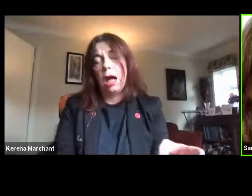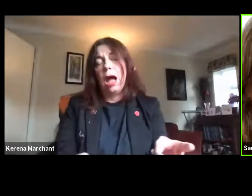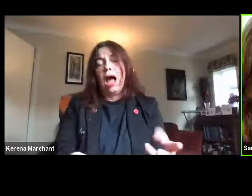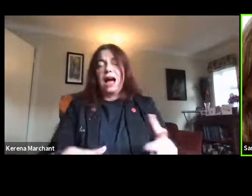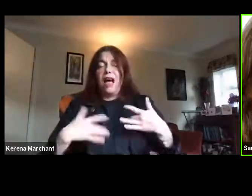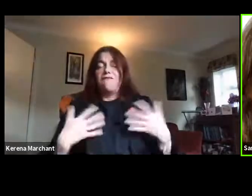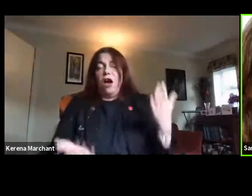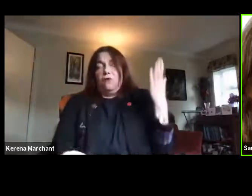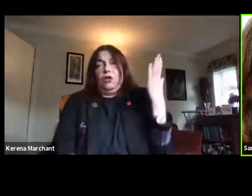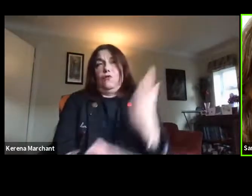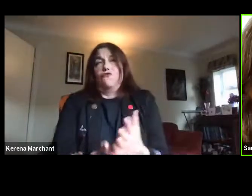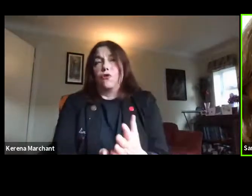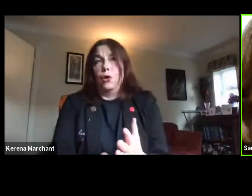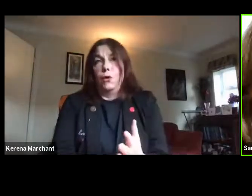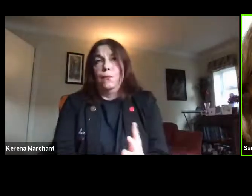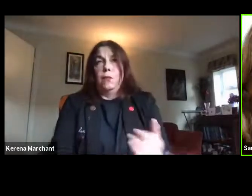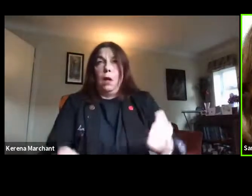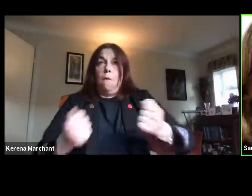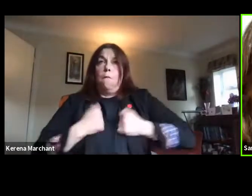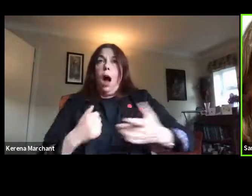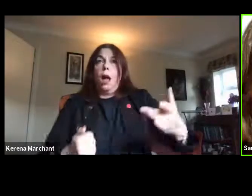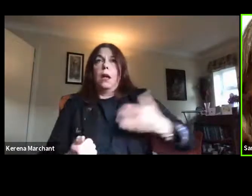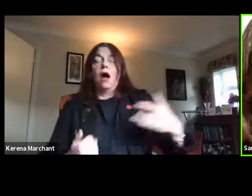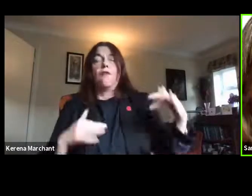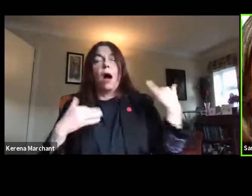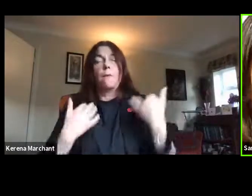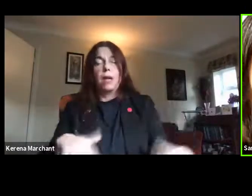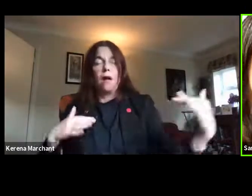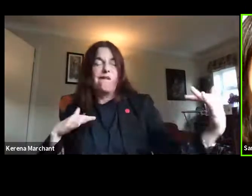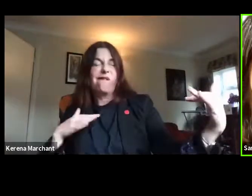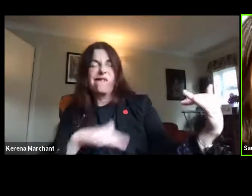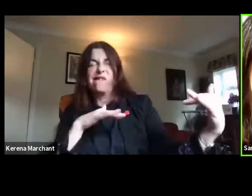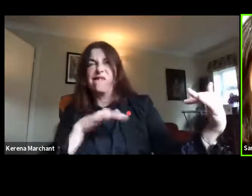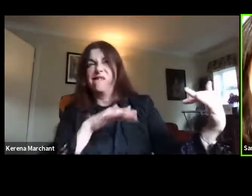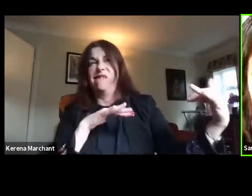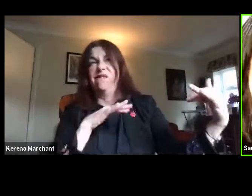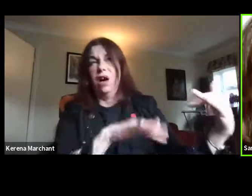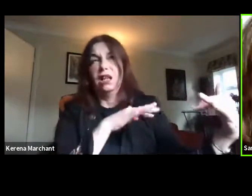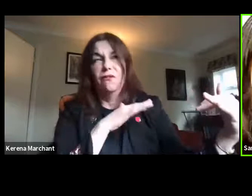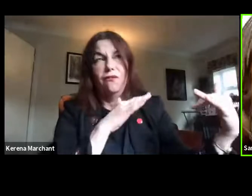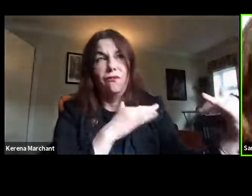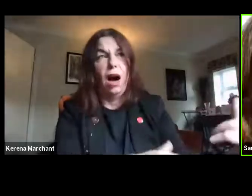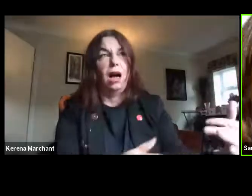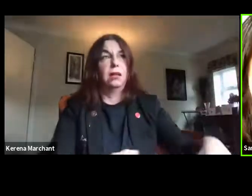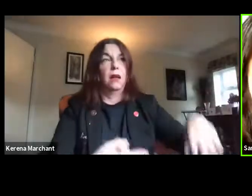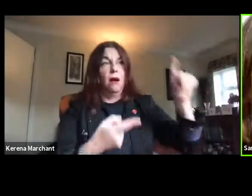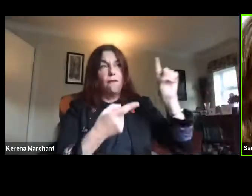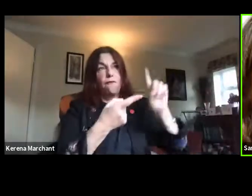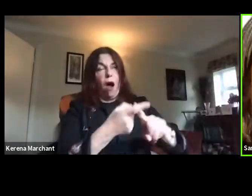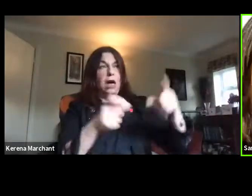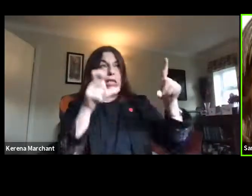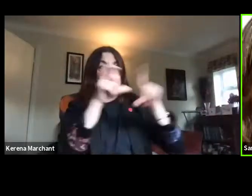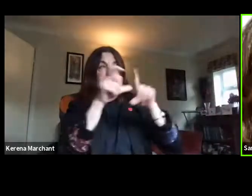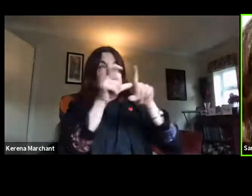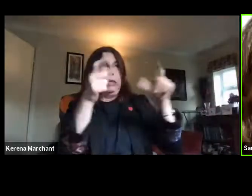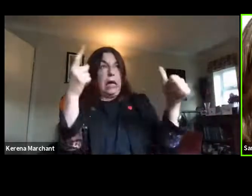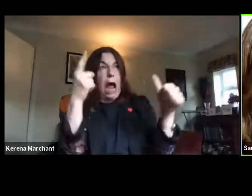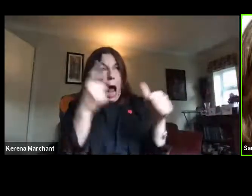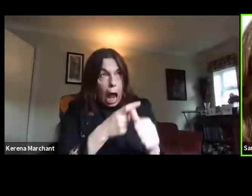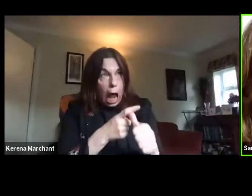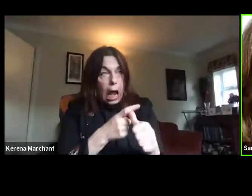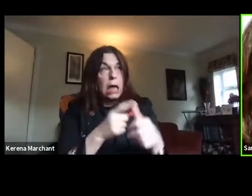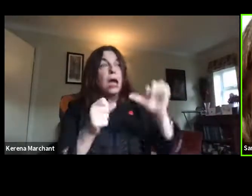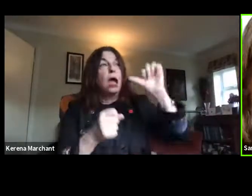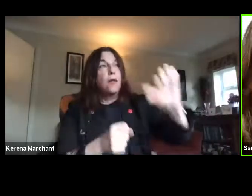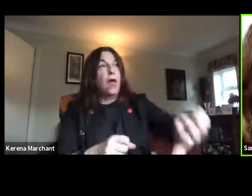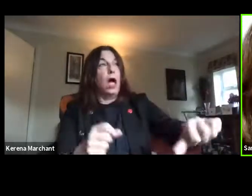again." And I feel that is never more true. Within my experience, I have fought the